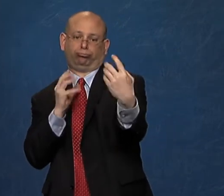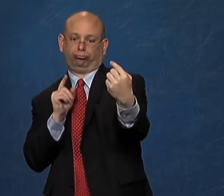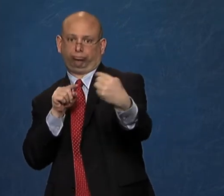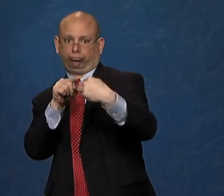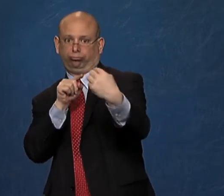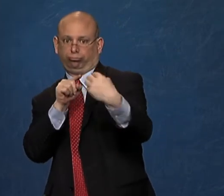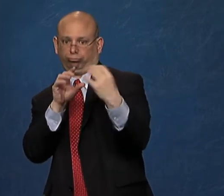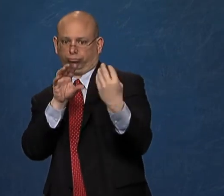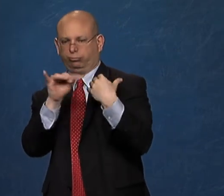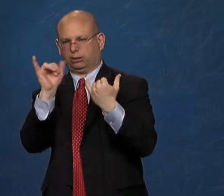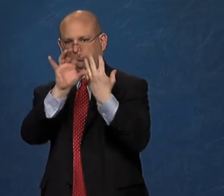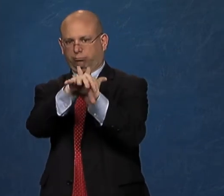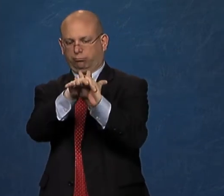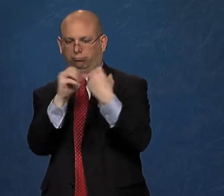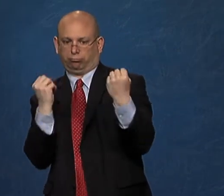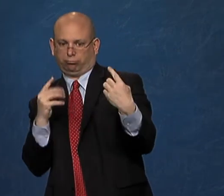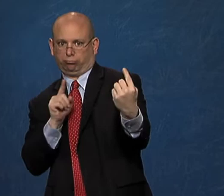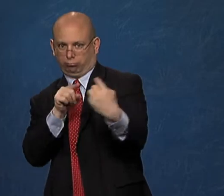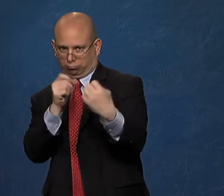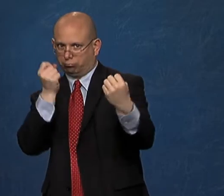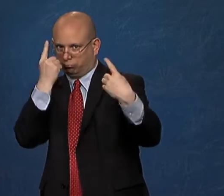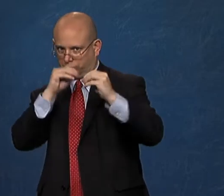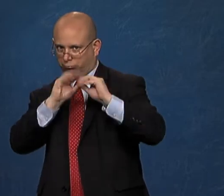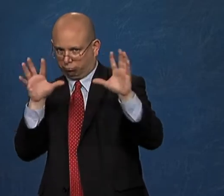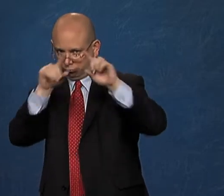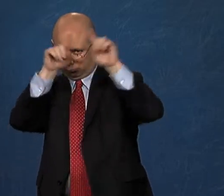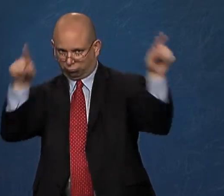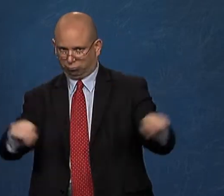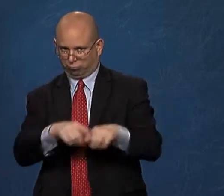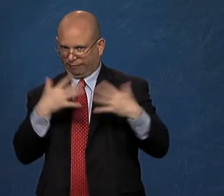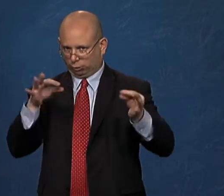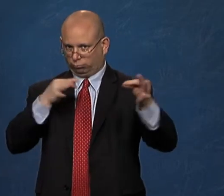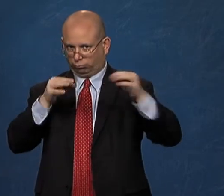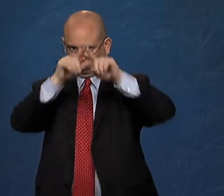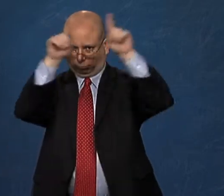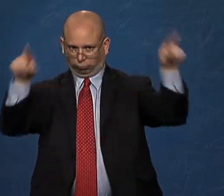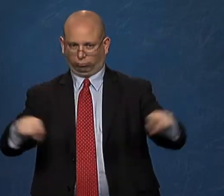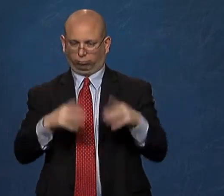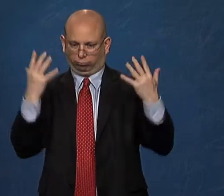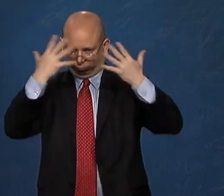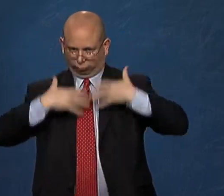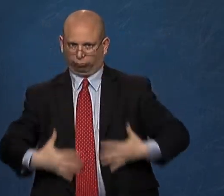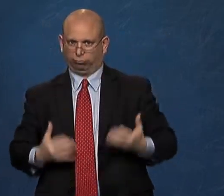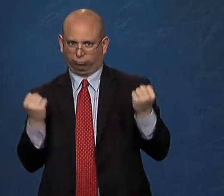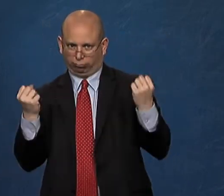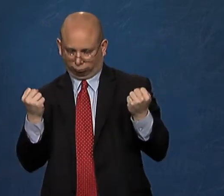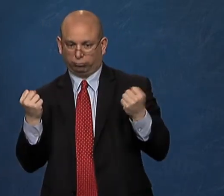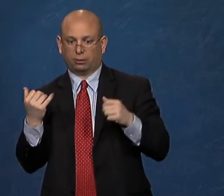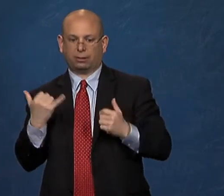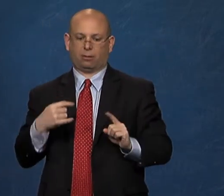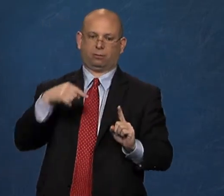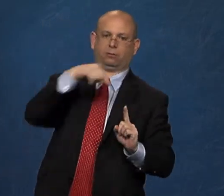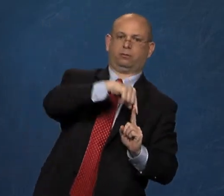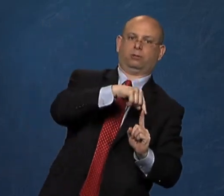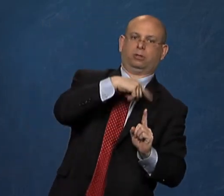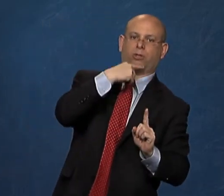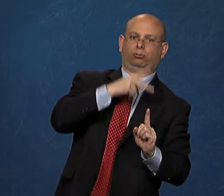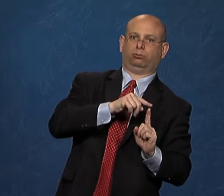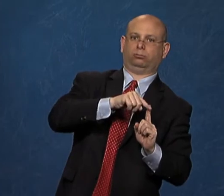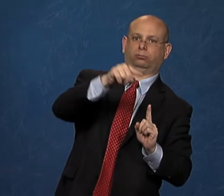It needs to be situated in such a way that the deaf person's signs are clearly visible to the interpreter on the other side of the screen, while at the